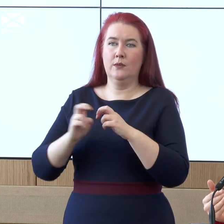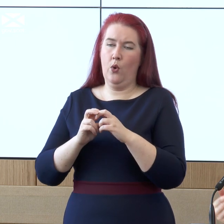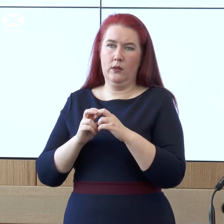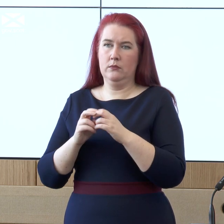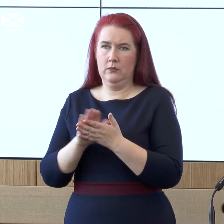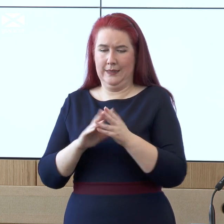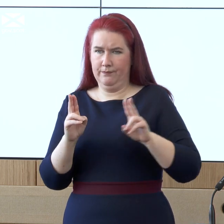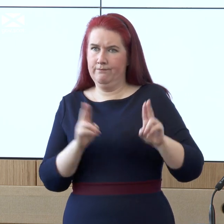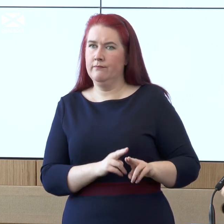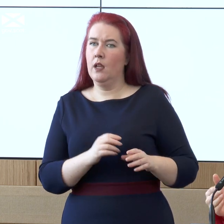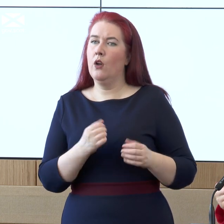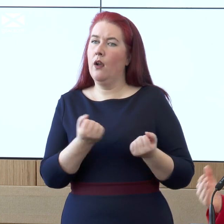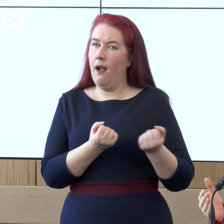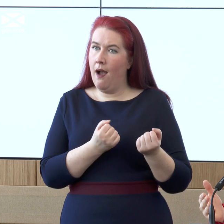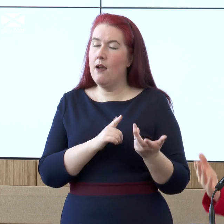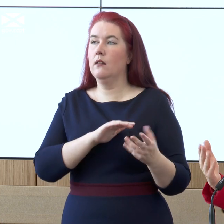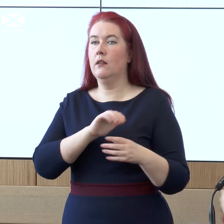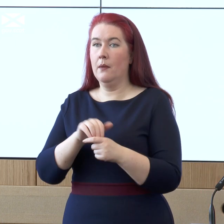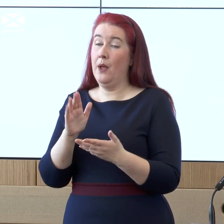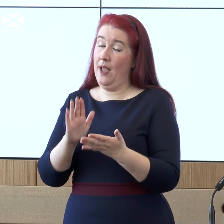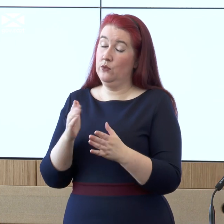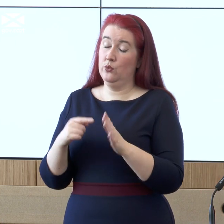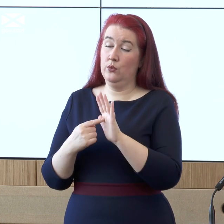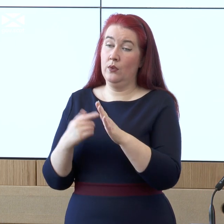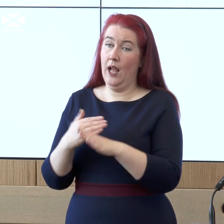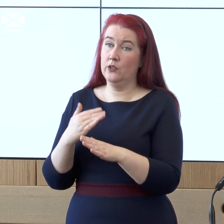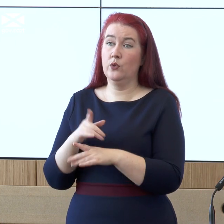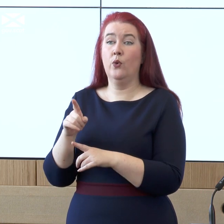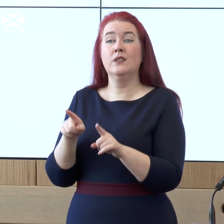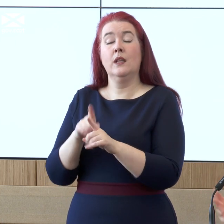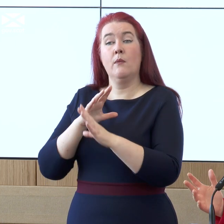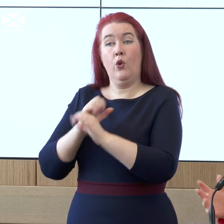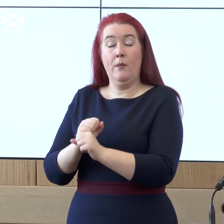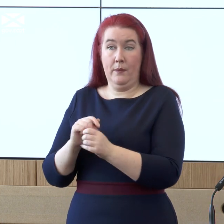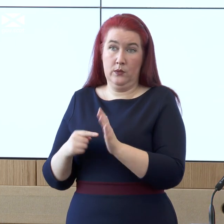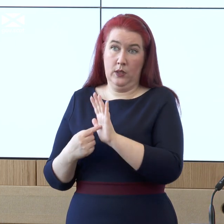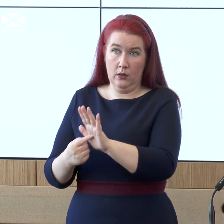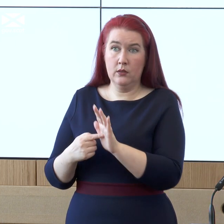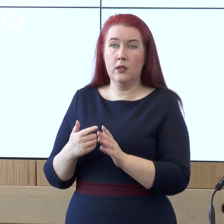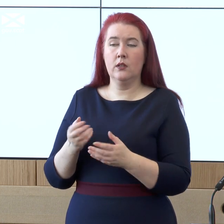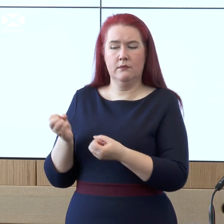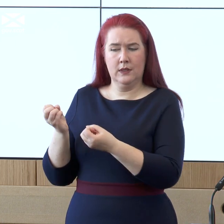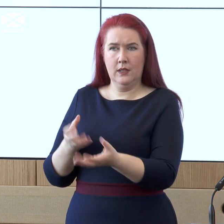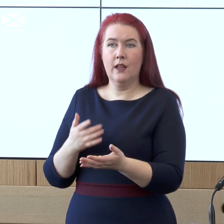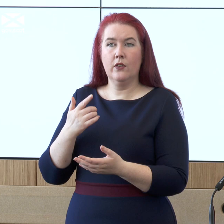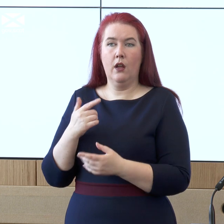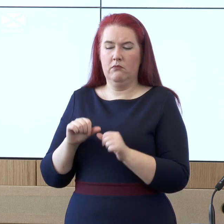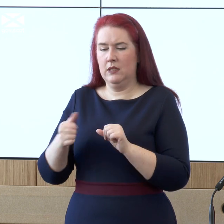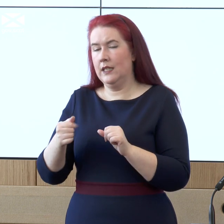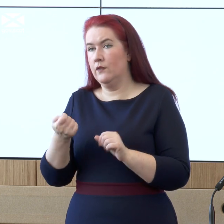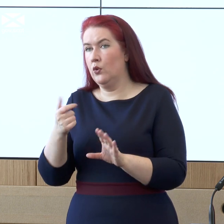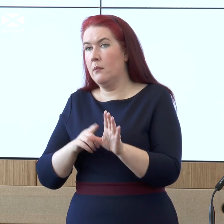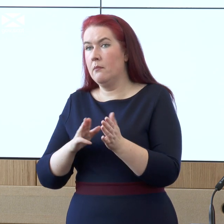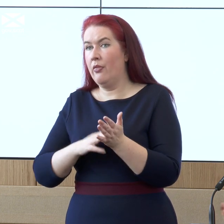transport emissions, we have to do that in action. So the commitment that we have made and are delivering in the next few months